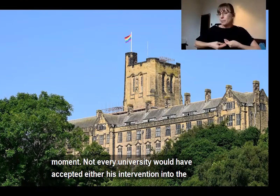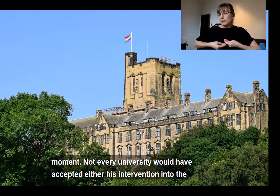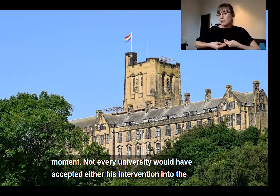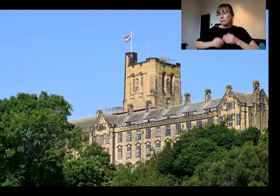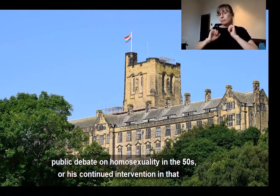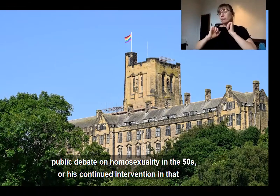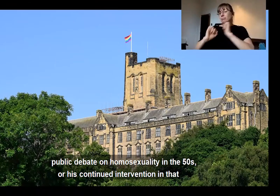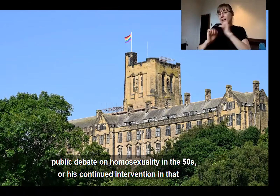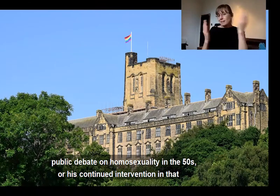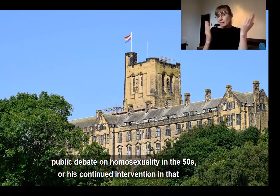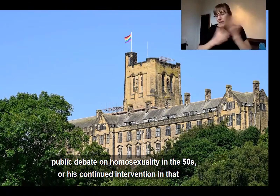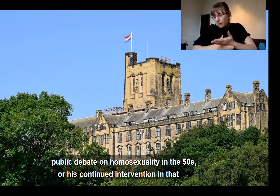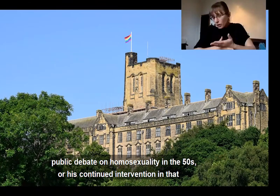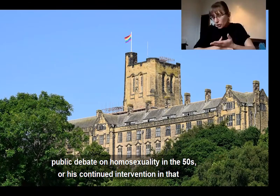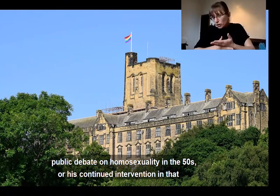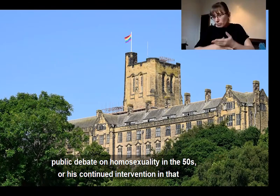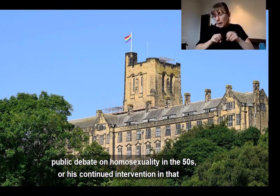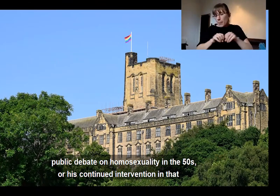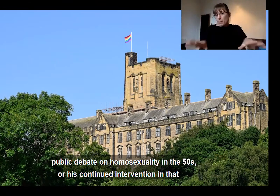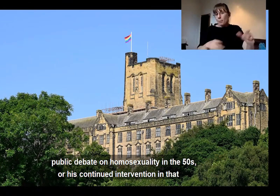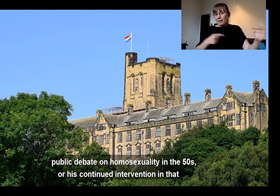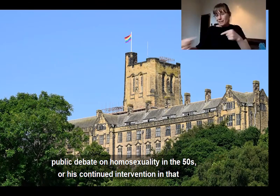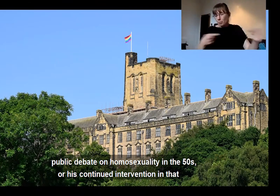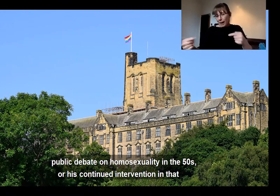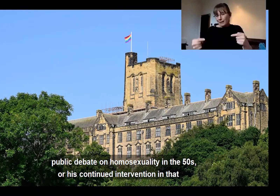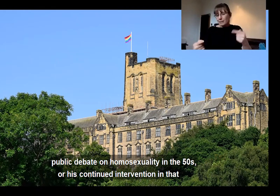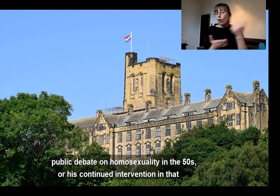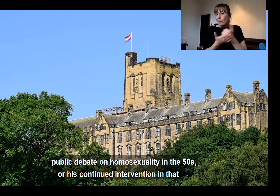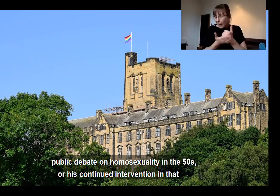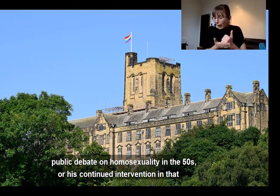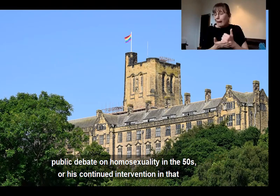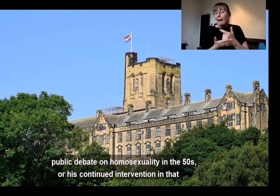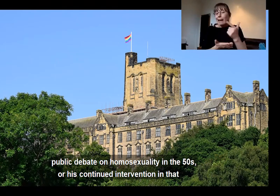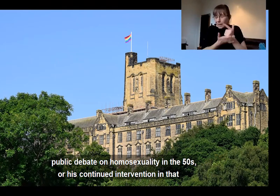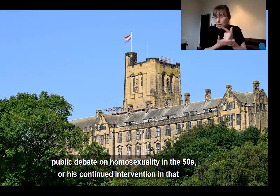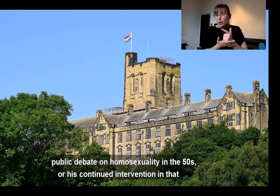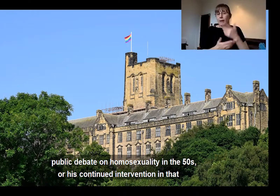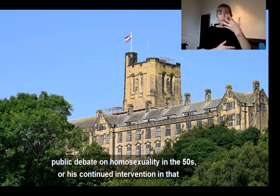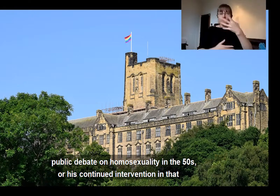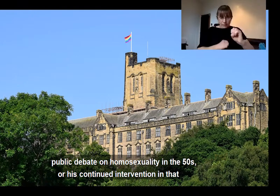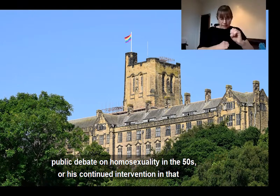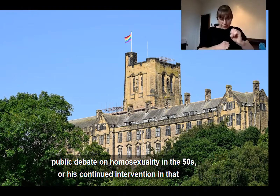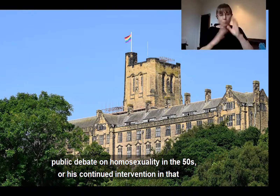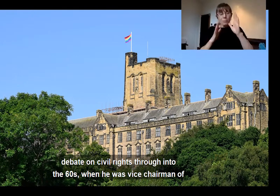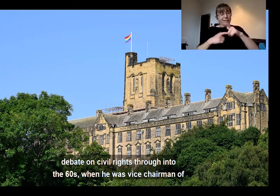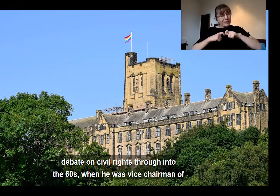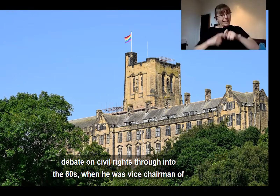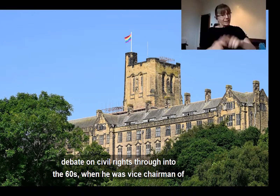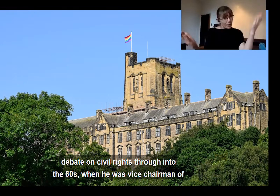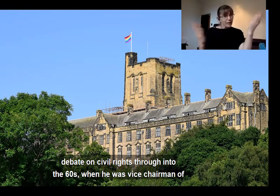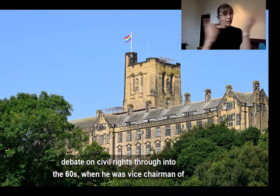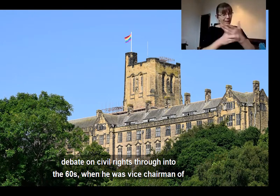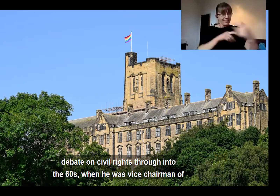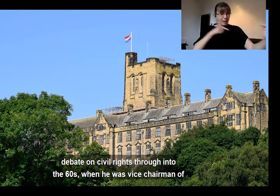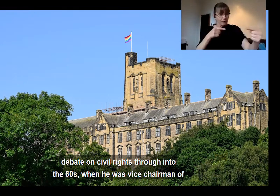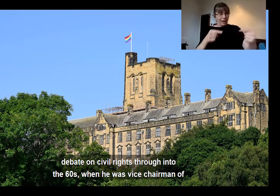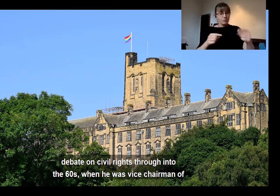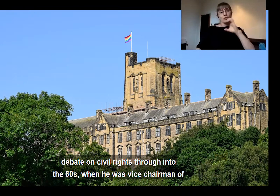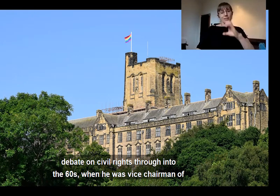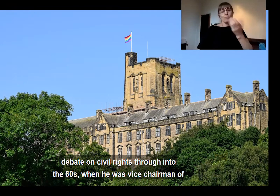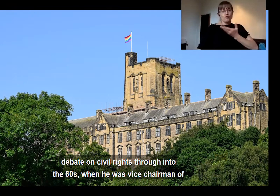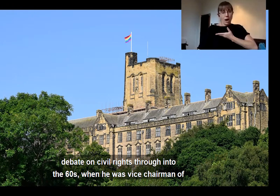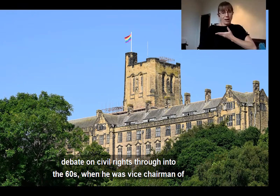his intervention into the public debate on homosexuality in the 50s or his continued intervention in that debate on civil rights through